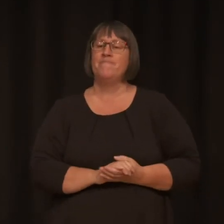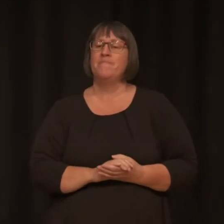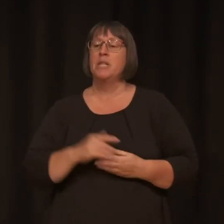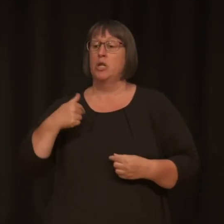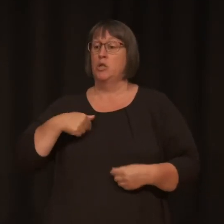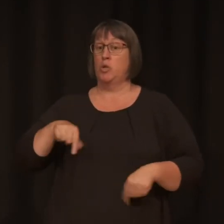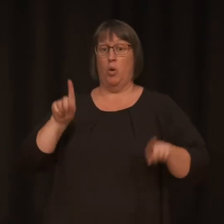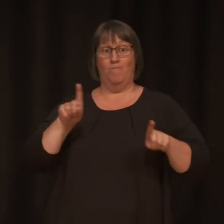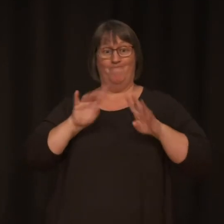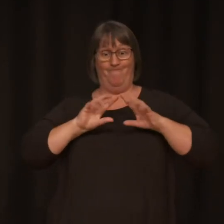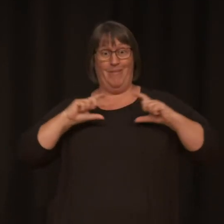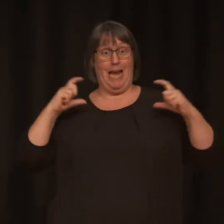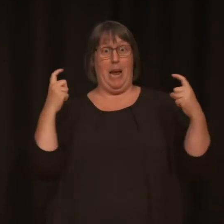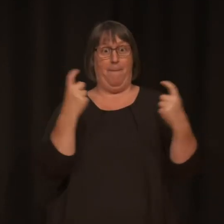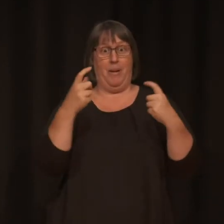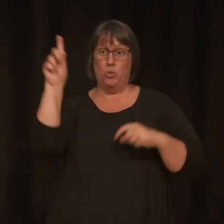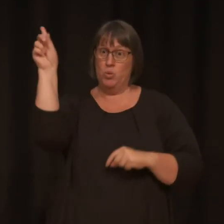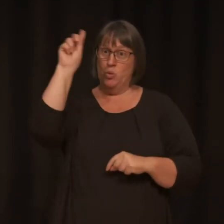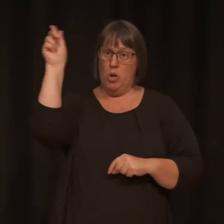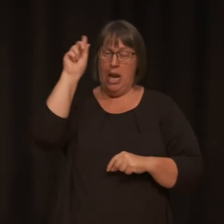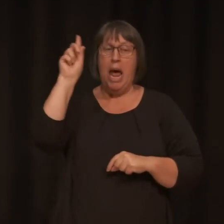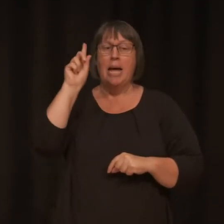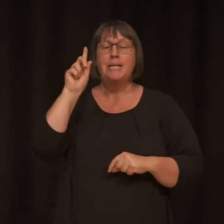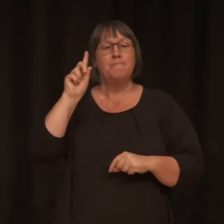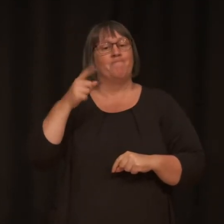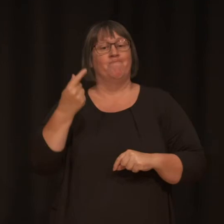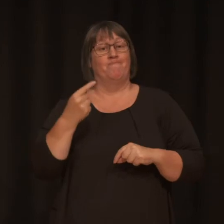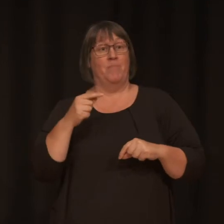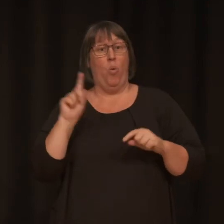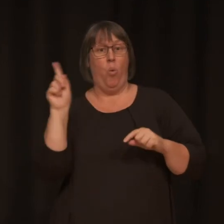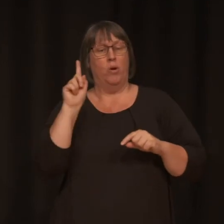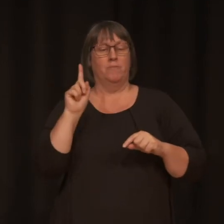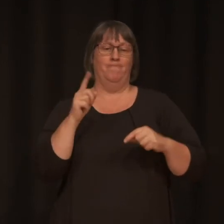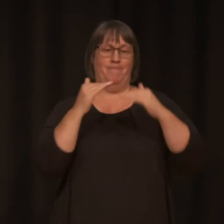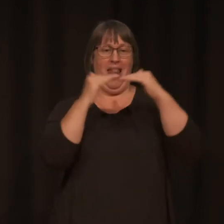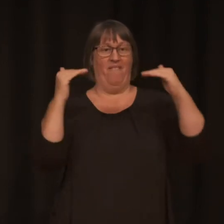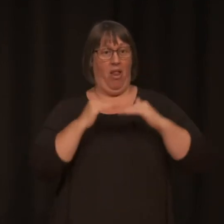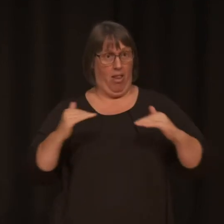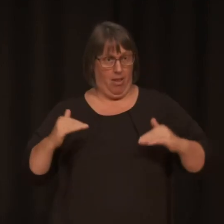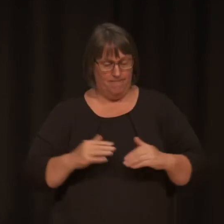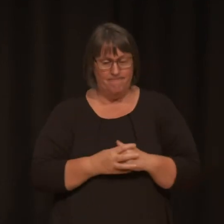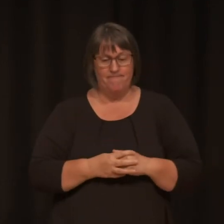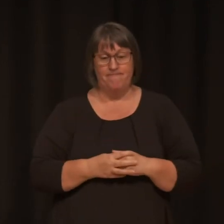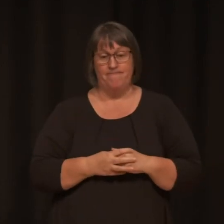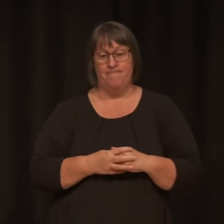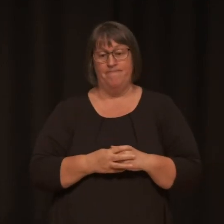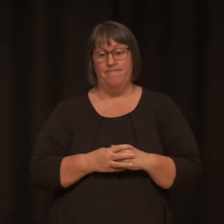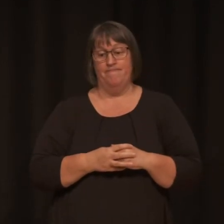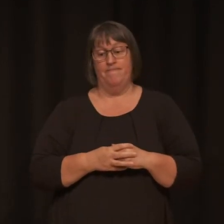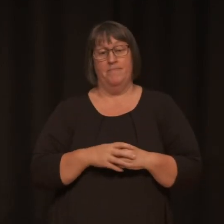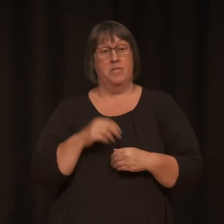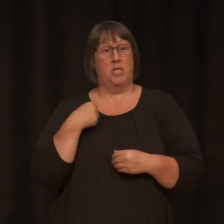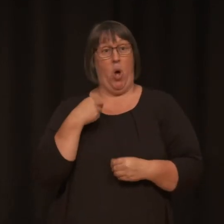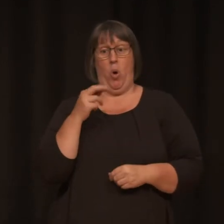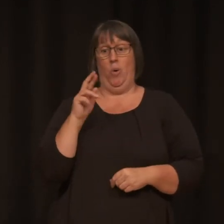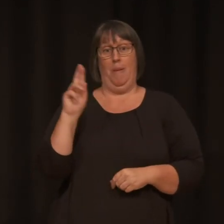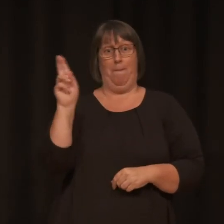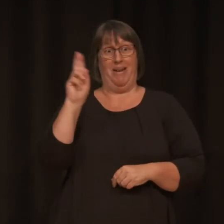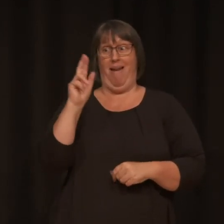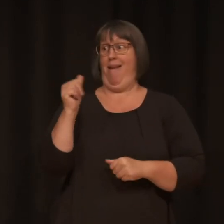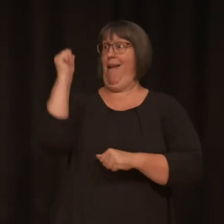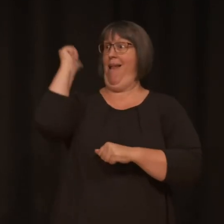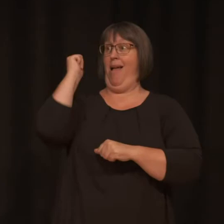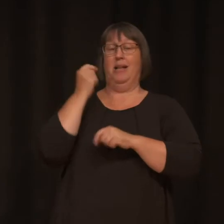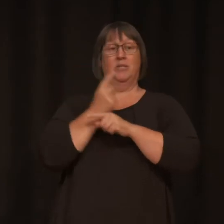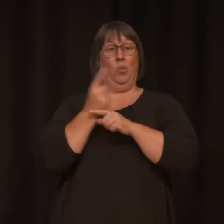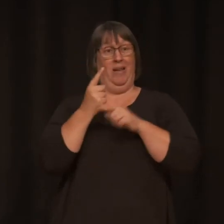today in relation to COVID-19 in the country's alert level settings. Since midnight Wednesday last week, Auckland has